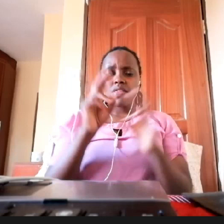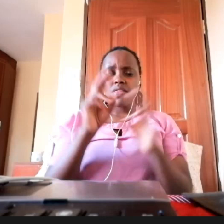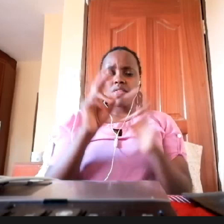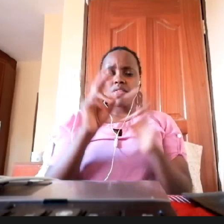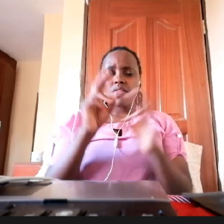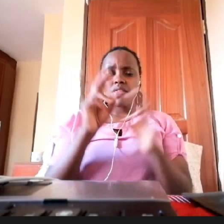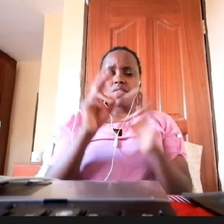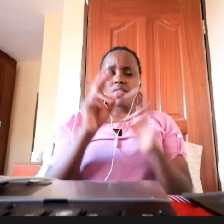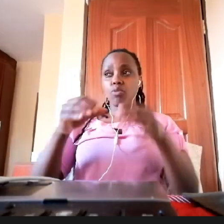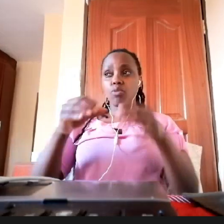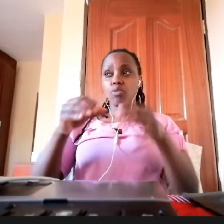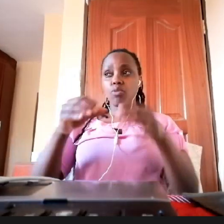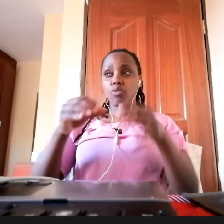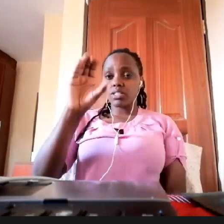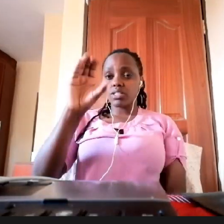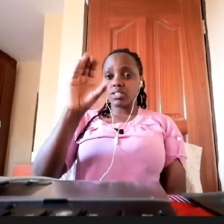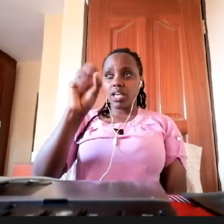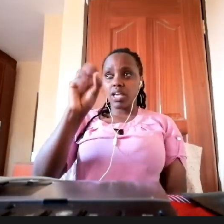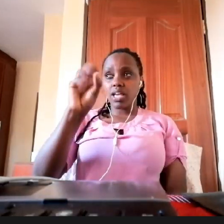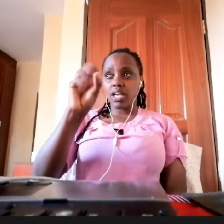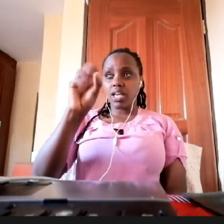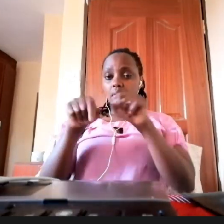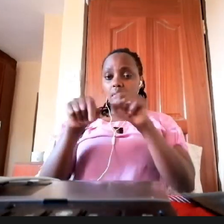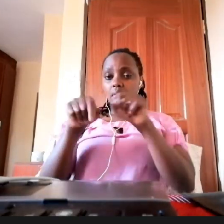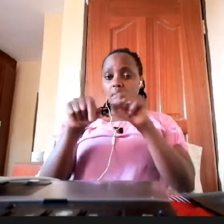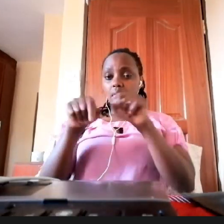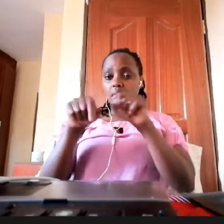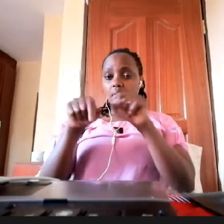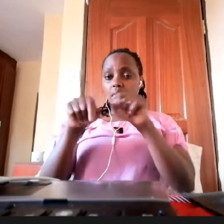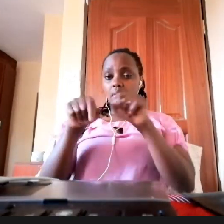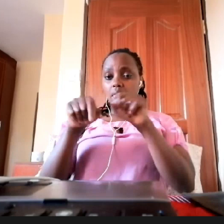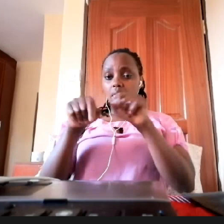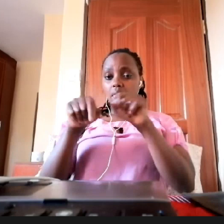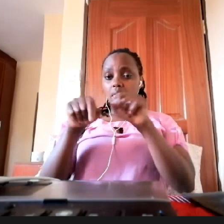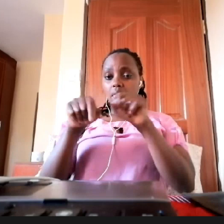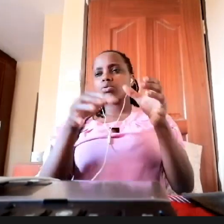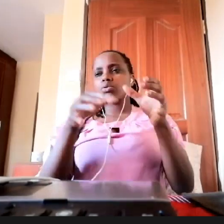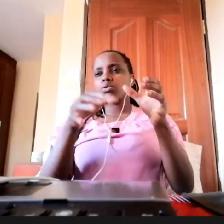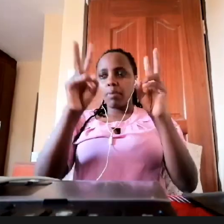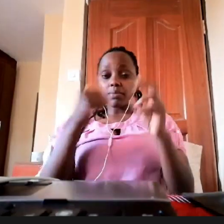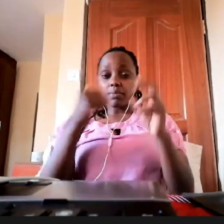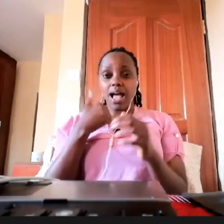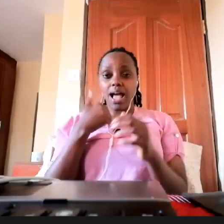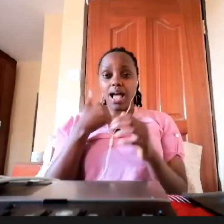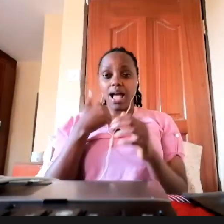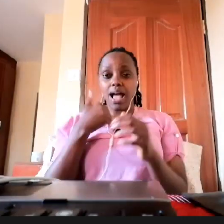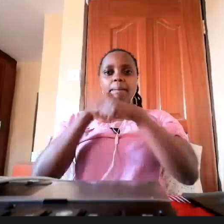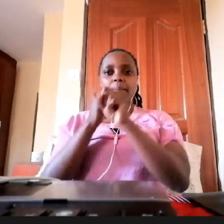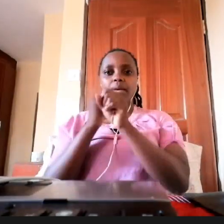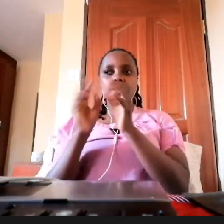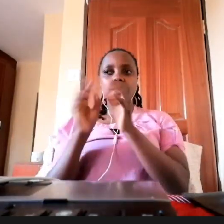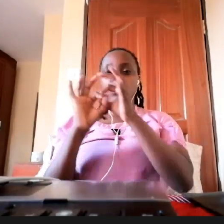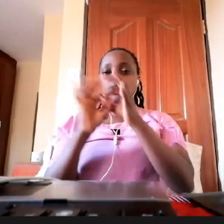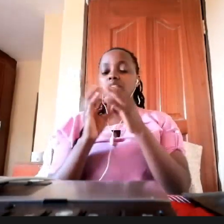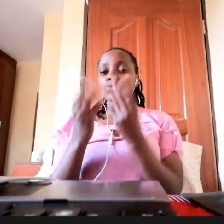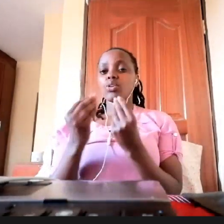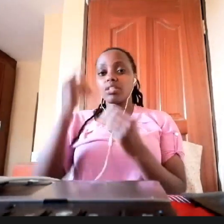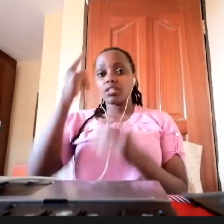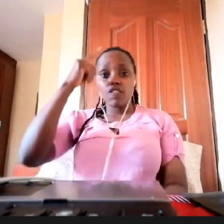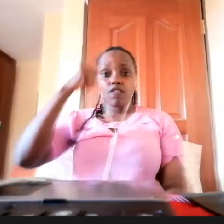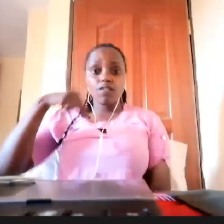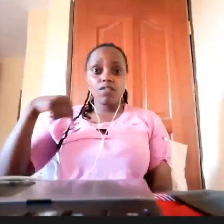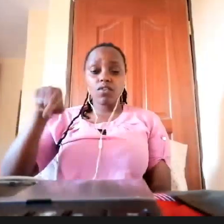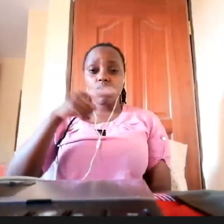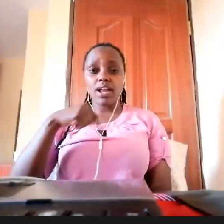CSOs, breaking them down into thematic groups really made coordination easy for us.